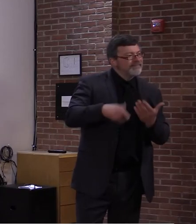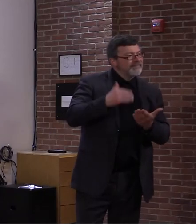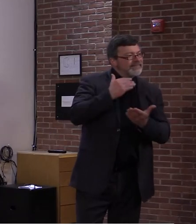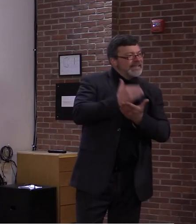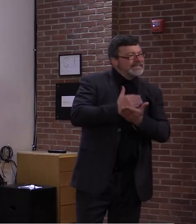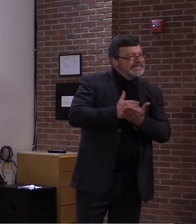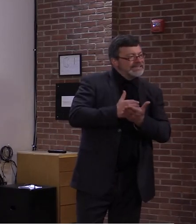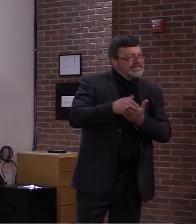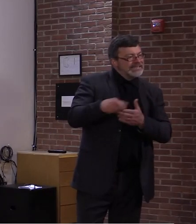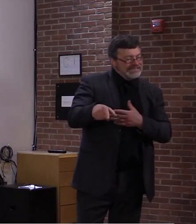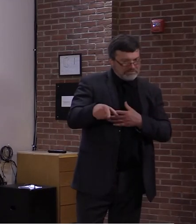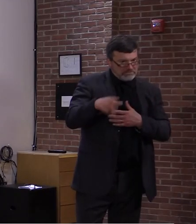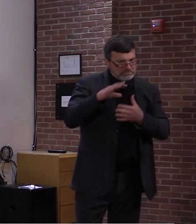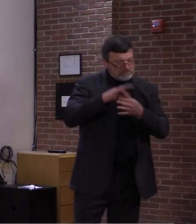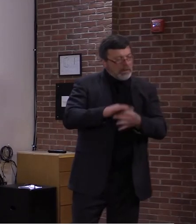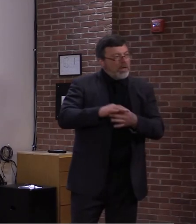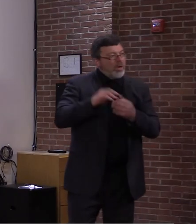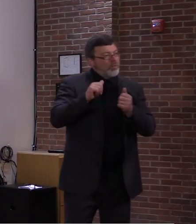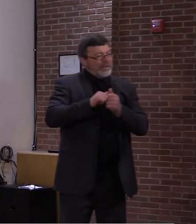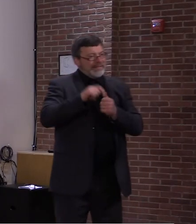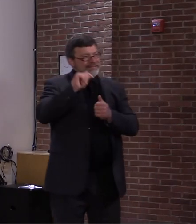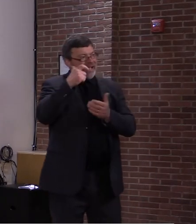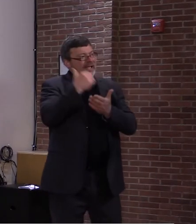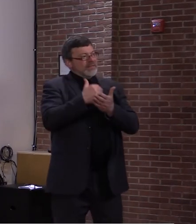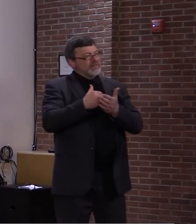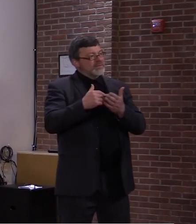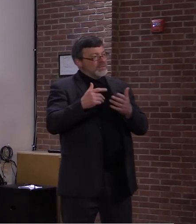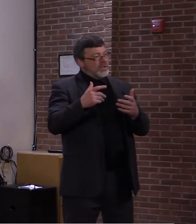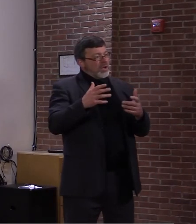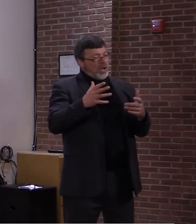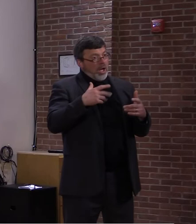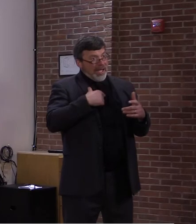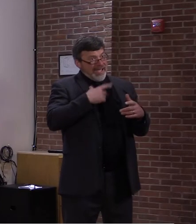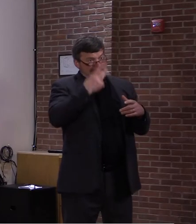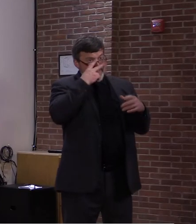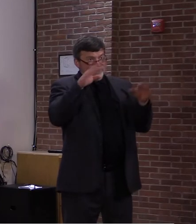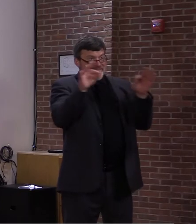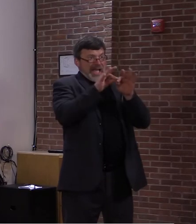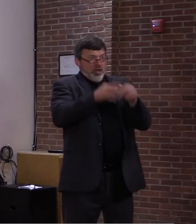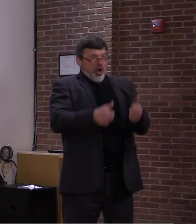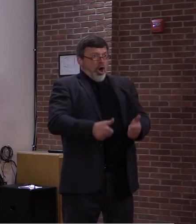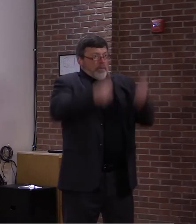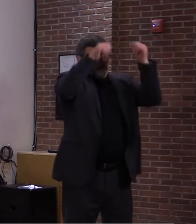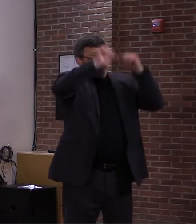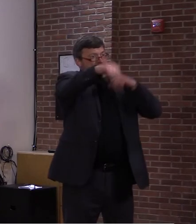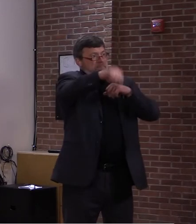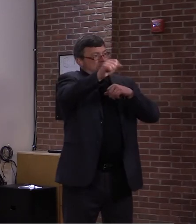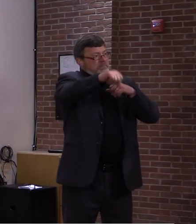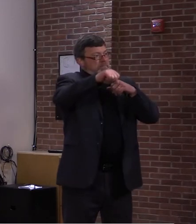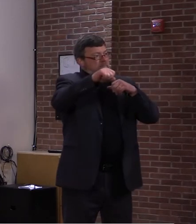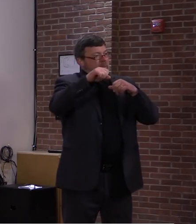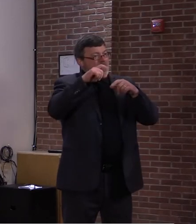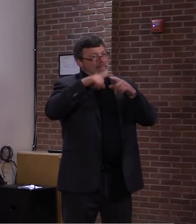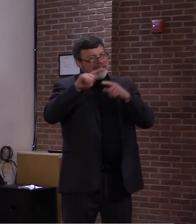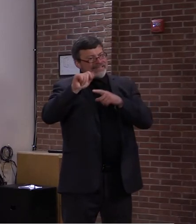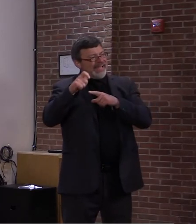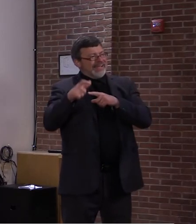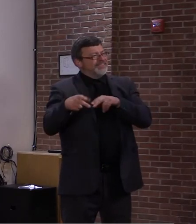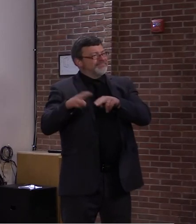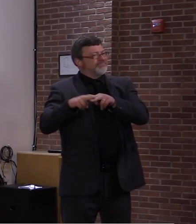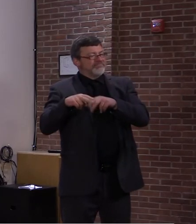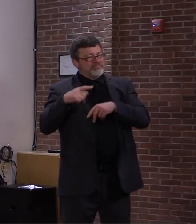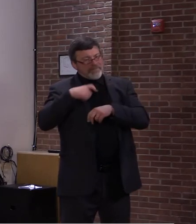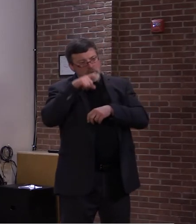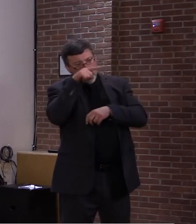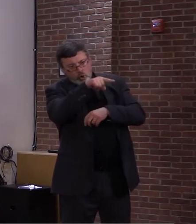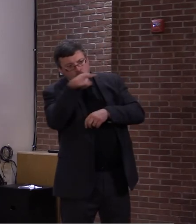department. You know, there is appreciation, and what we tried to do is isolate the towns that,